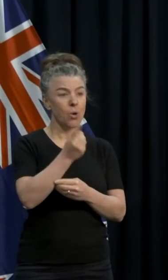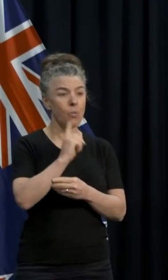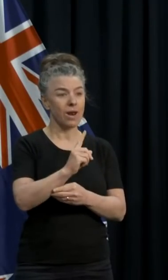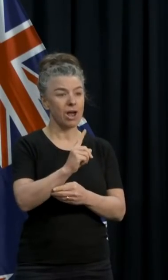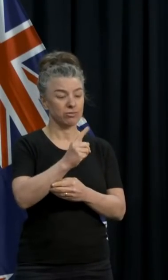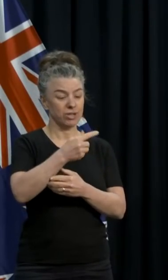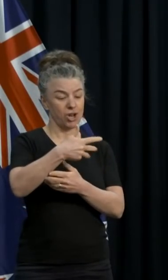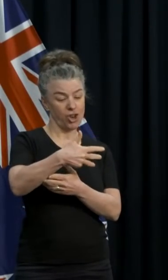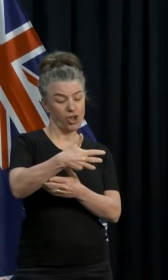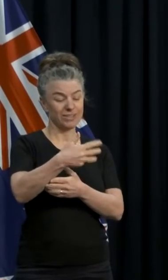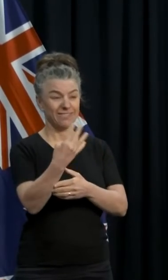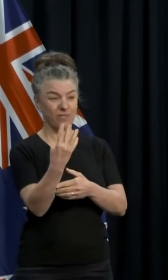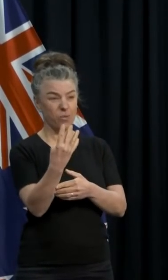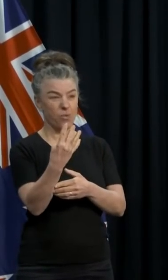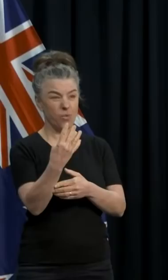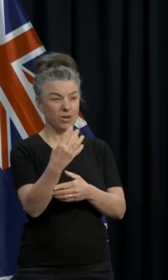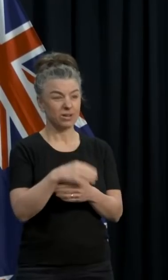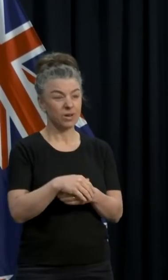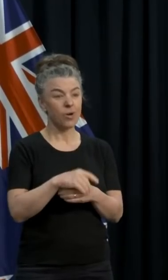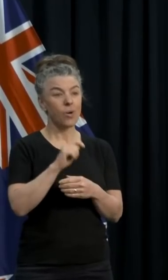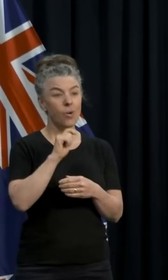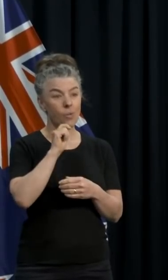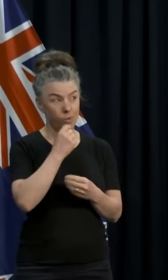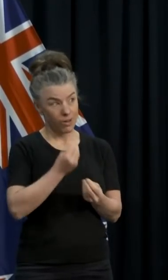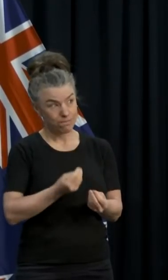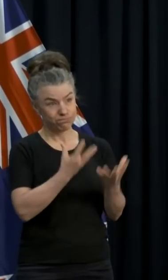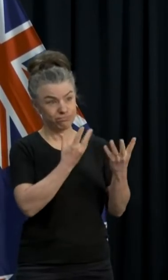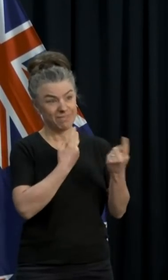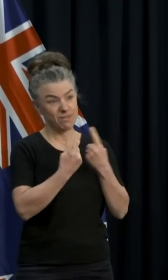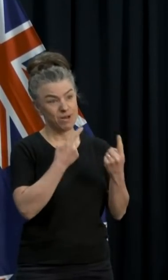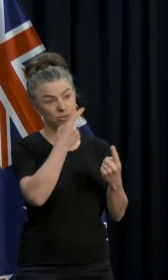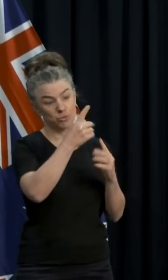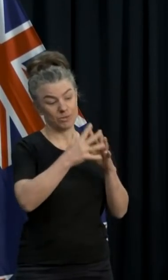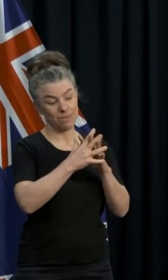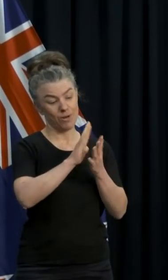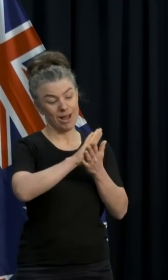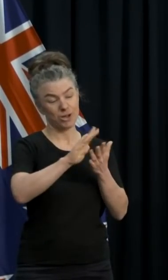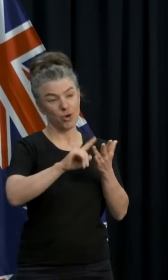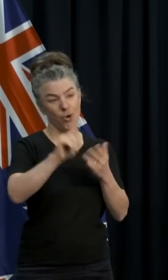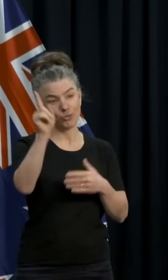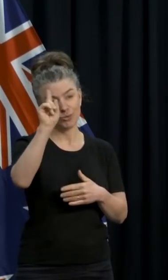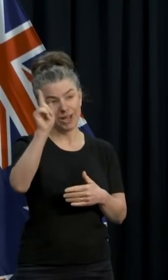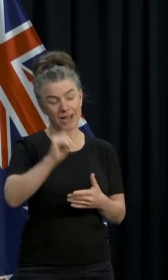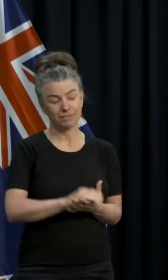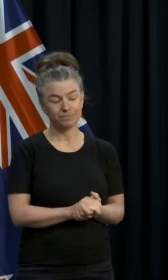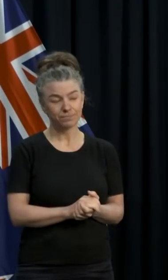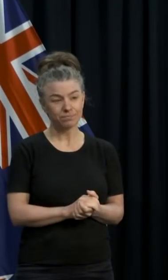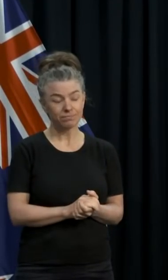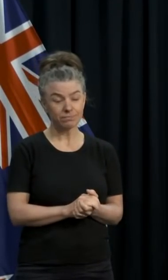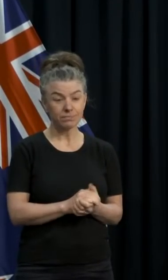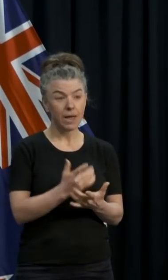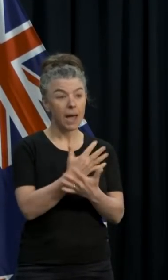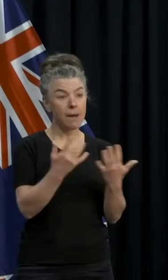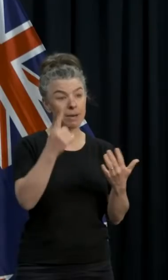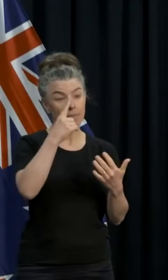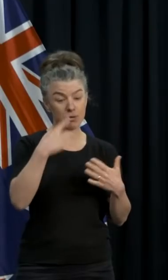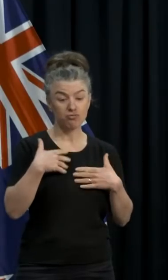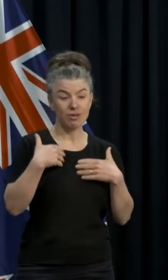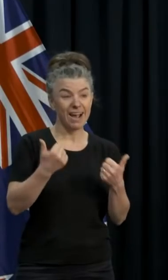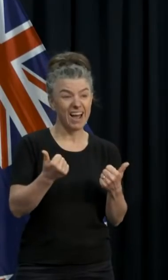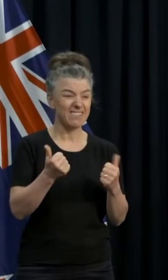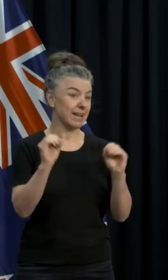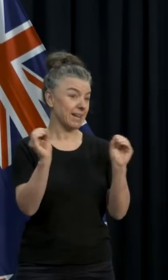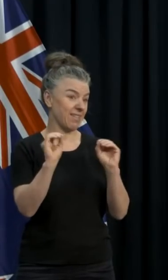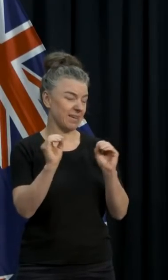1,194, which we will report again to the World Health Organization today. There are no new recovered cases, so we still